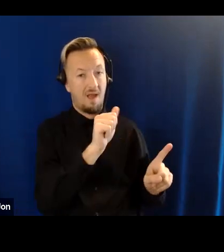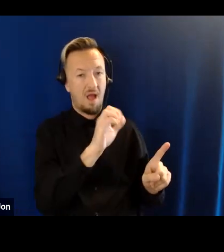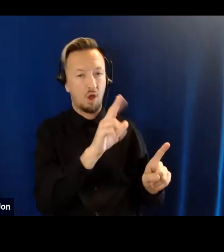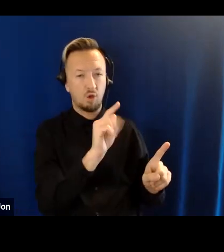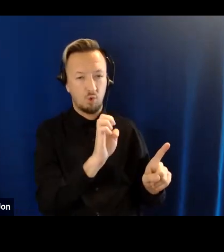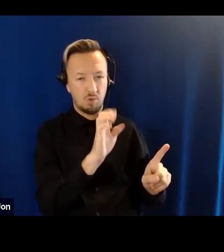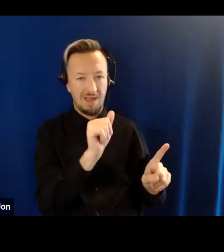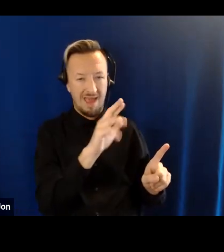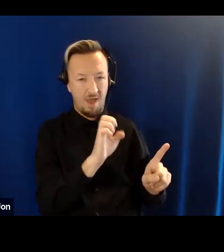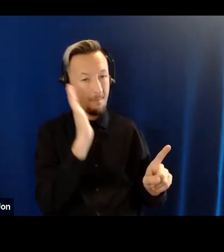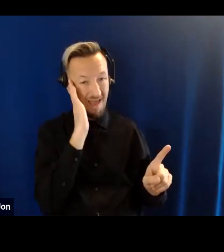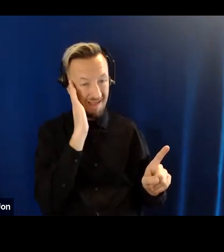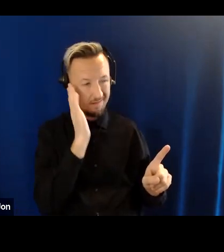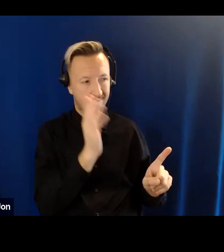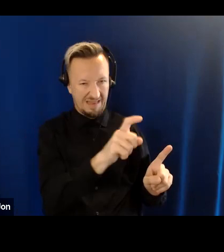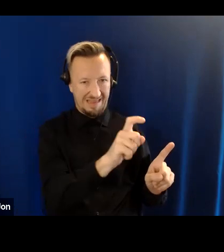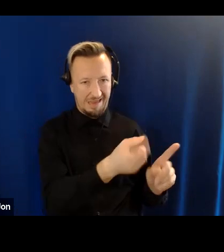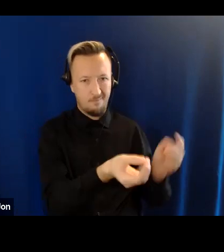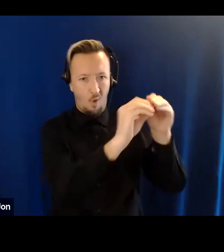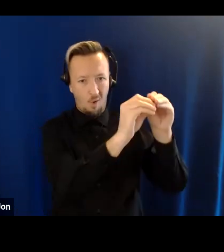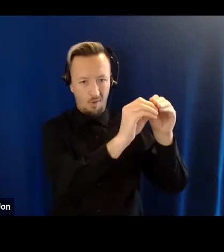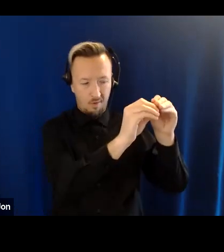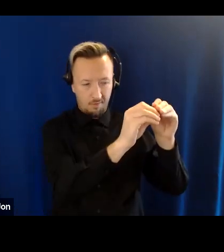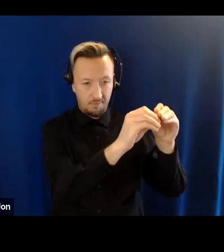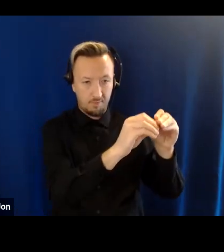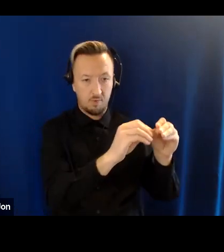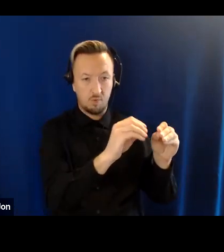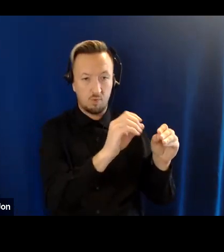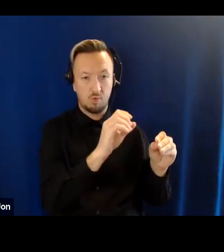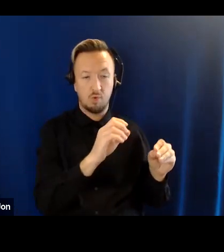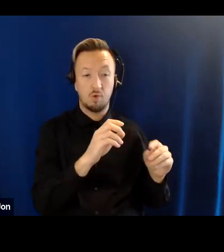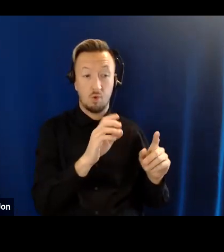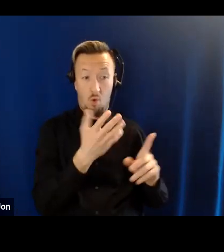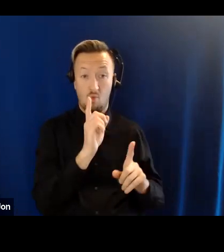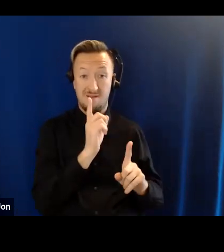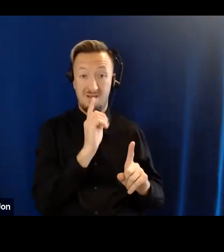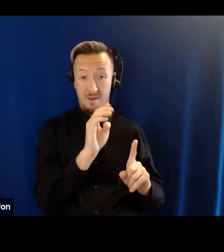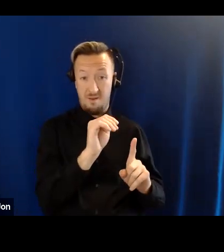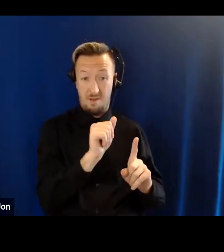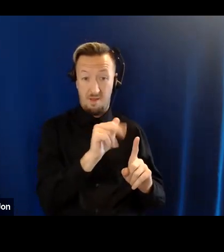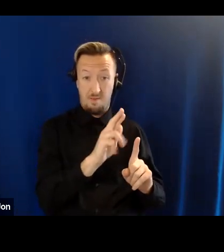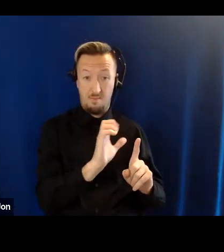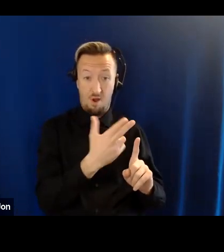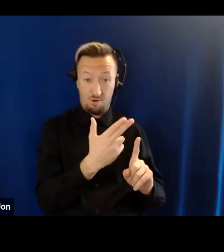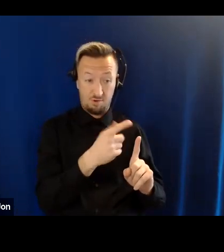in hospitals. And so we've had since March this